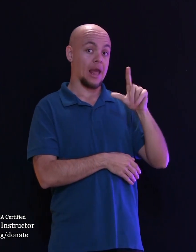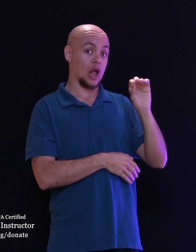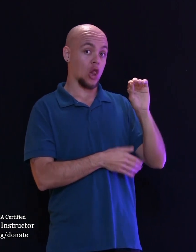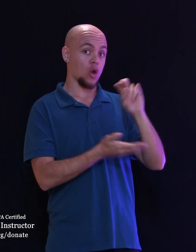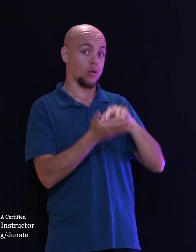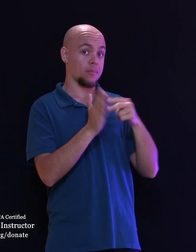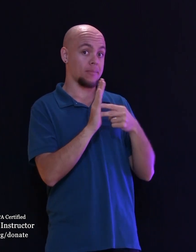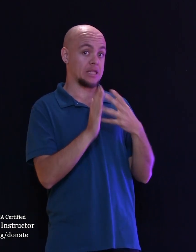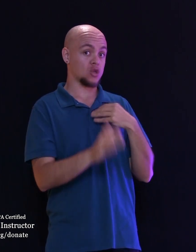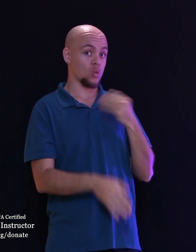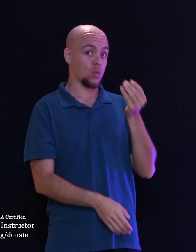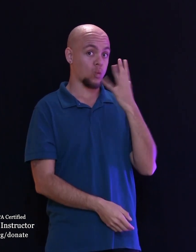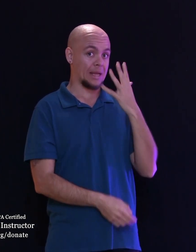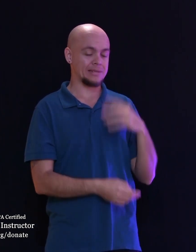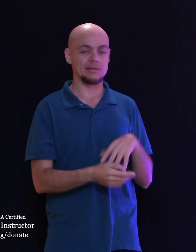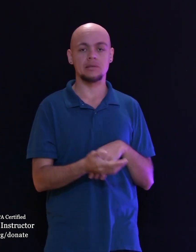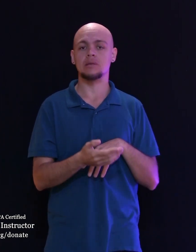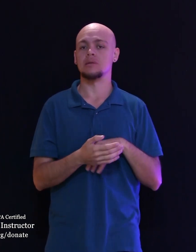what? White.